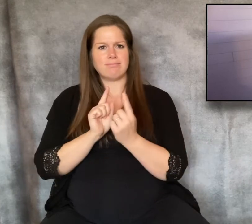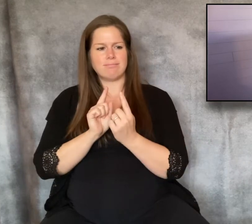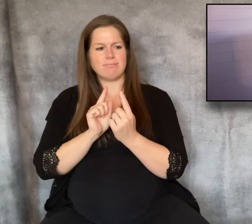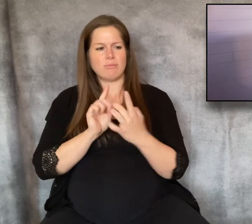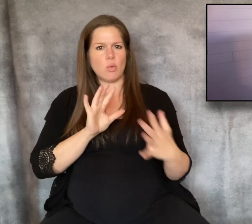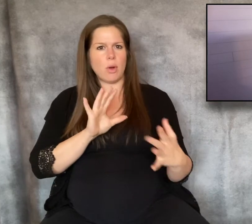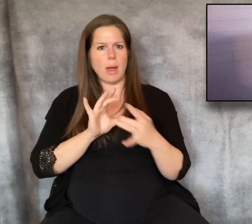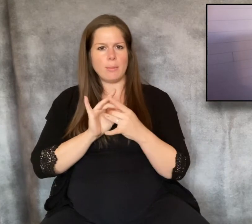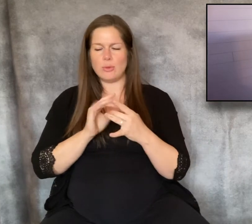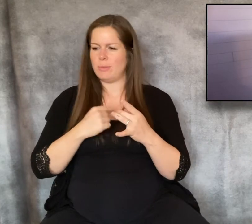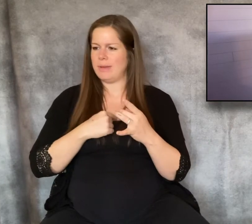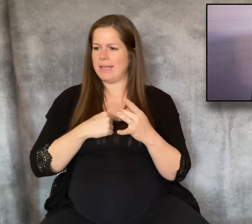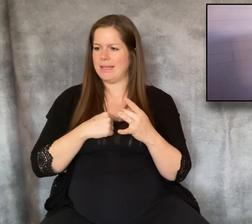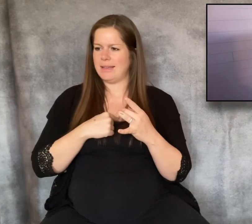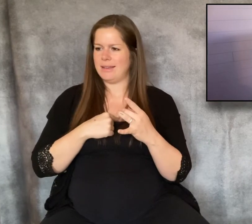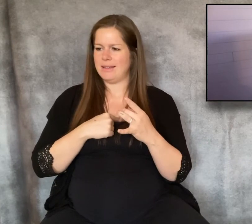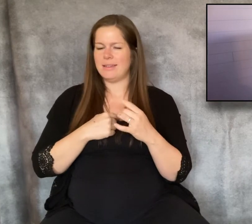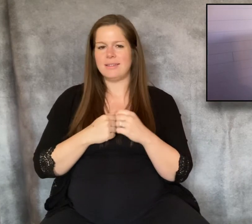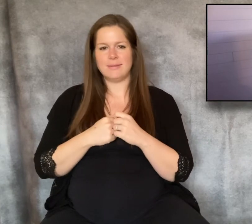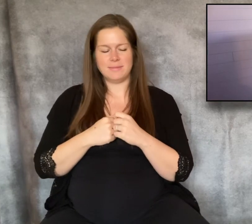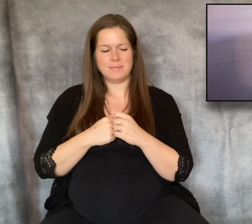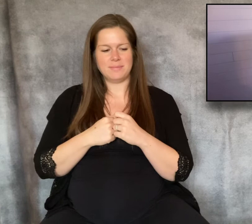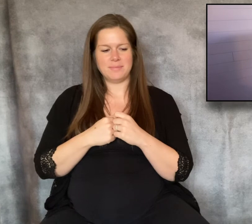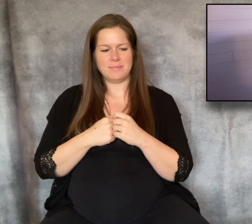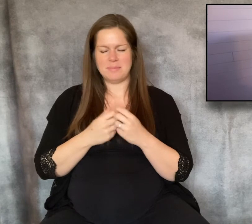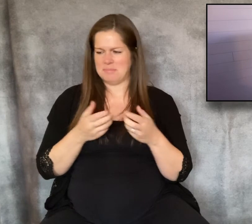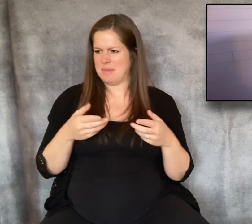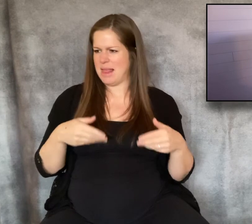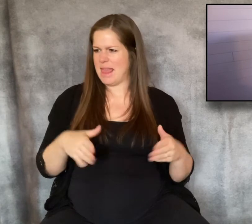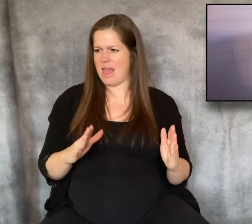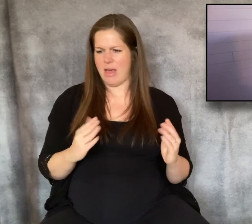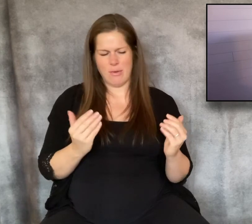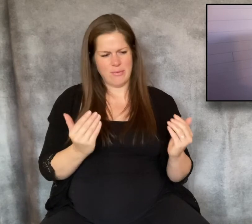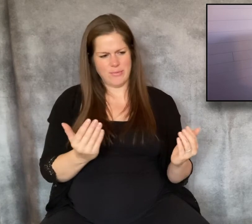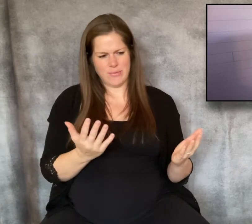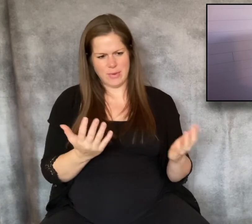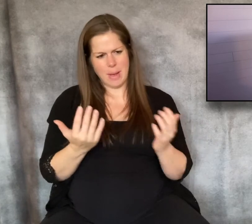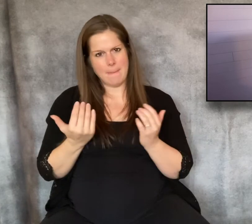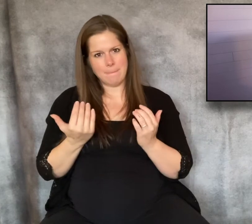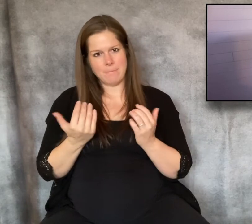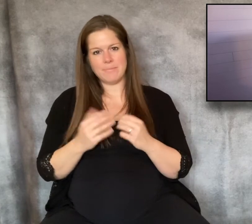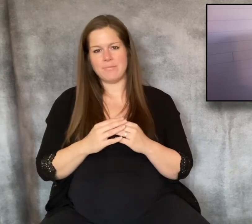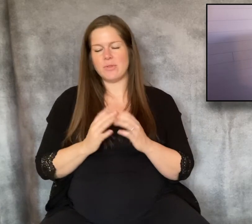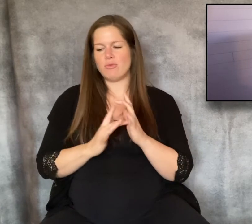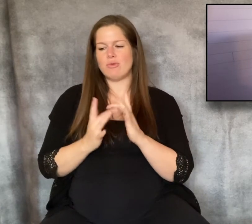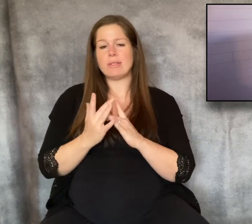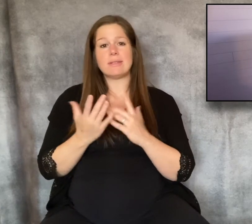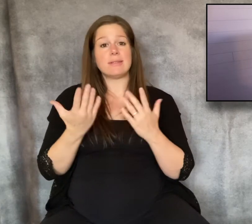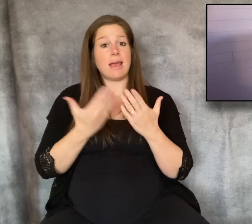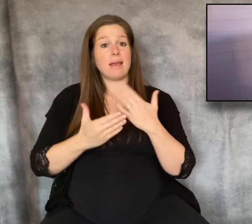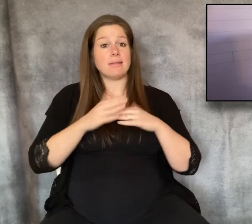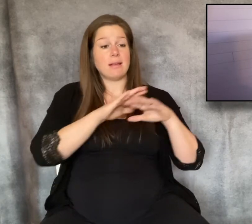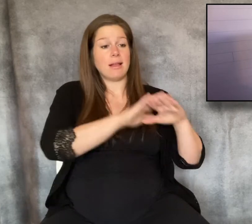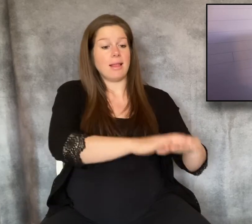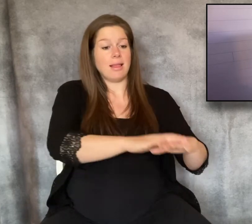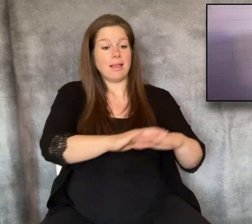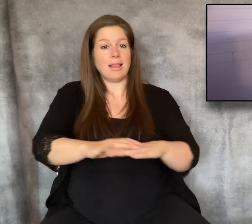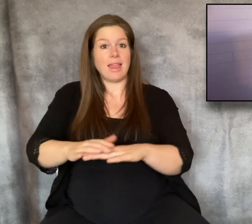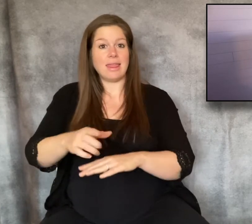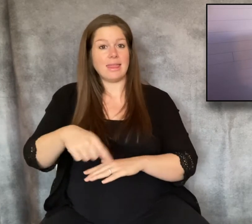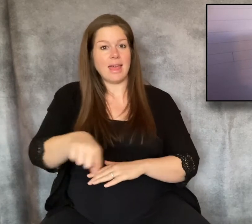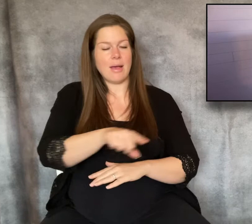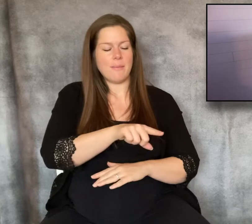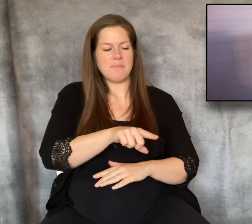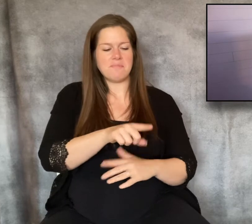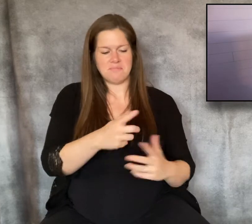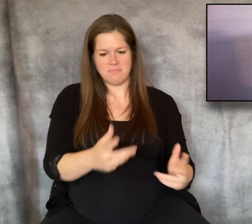like for the kingdom of heaven. And he laid his hands on them, and then they went away. So you have